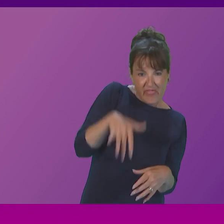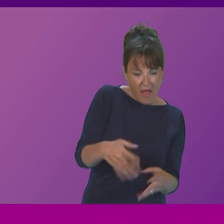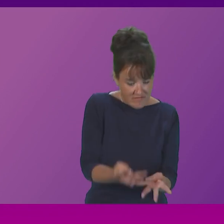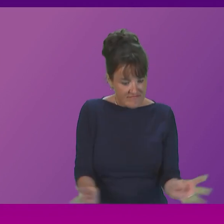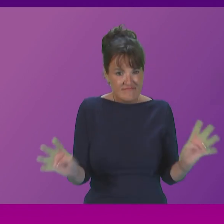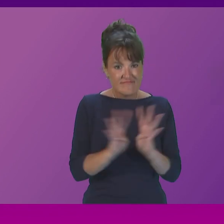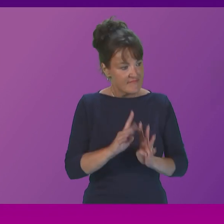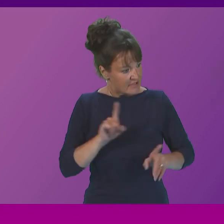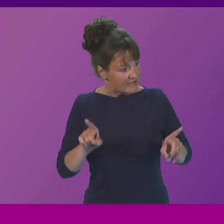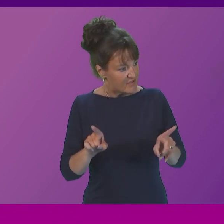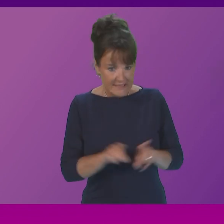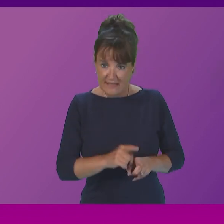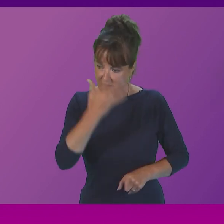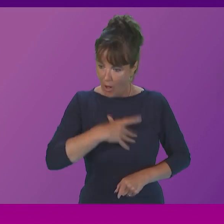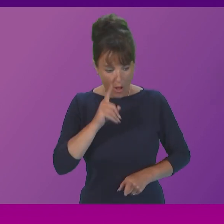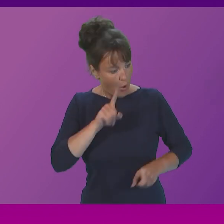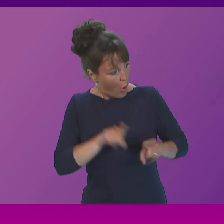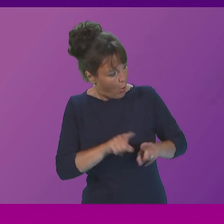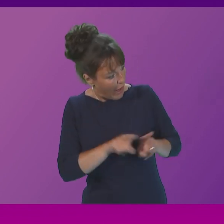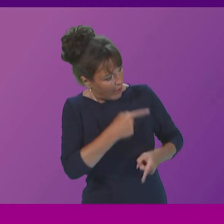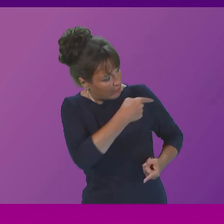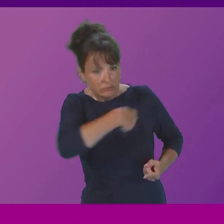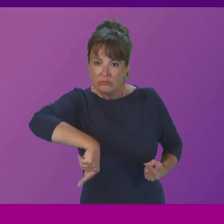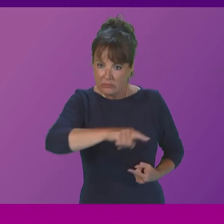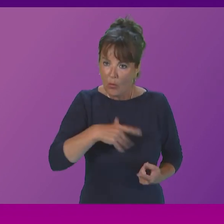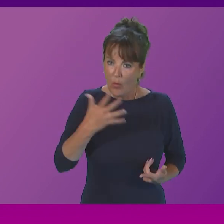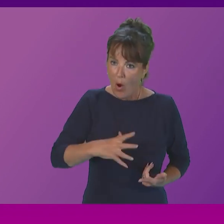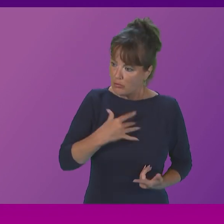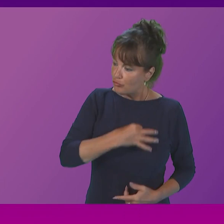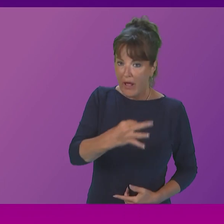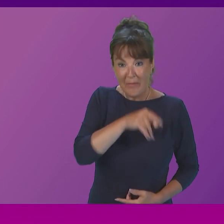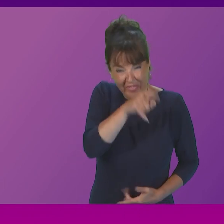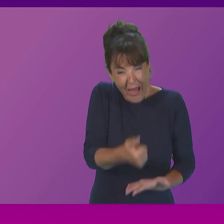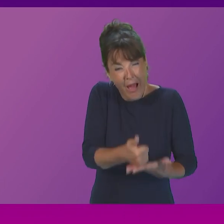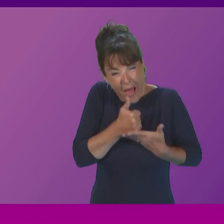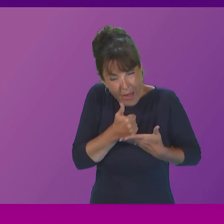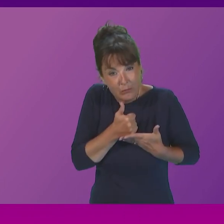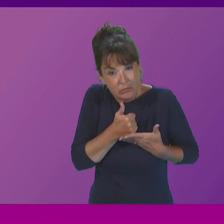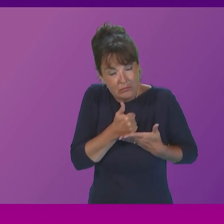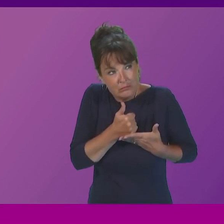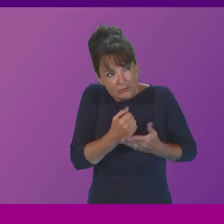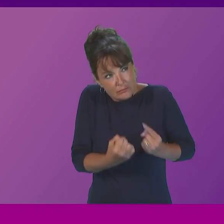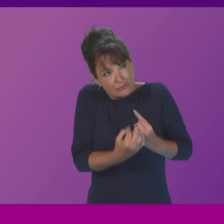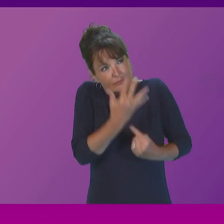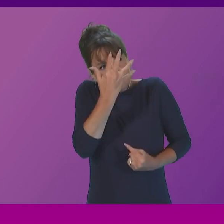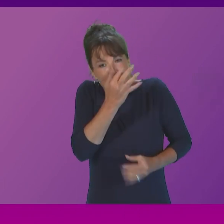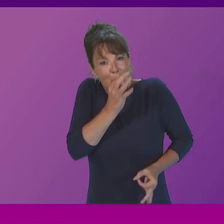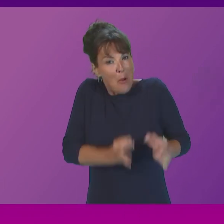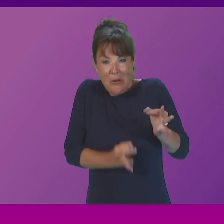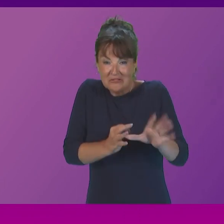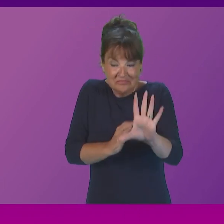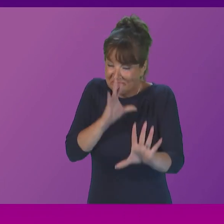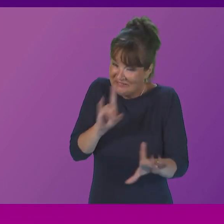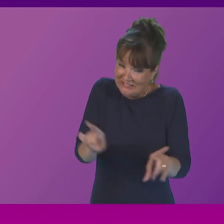you. And that, effectively, is what shaped my politics and got me here. I, like others, have stood in